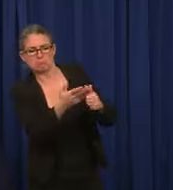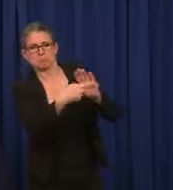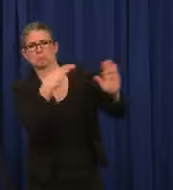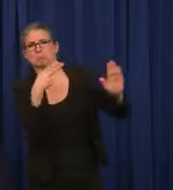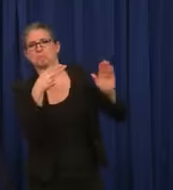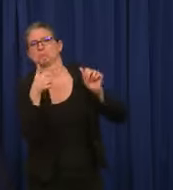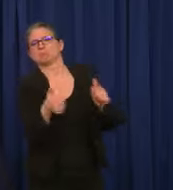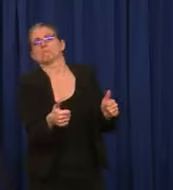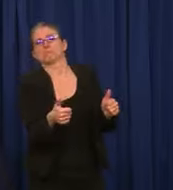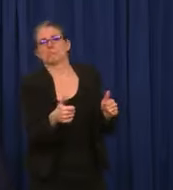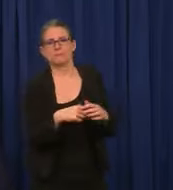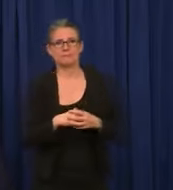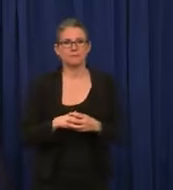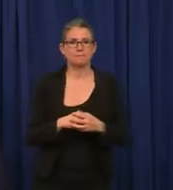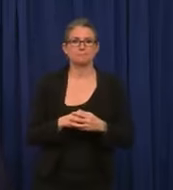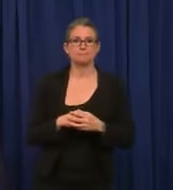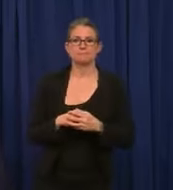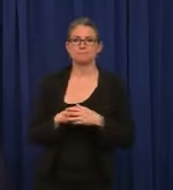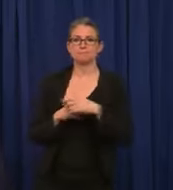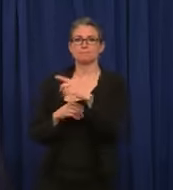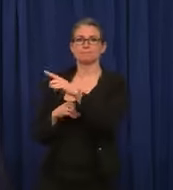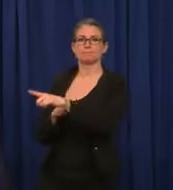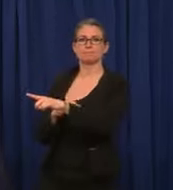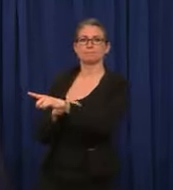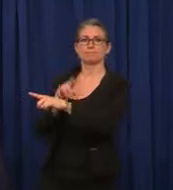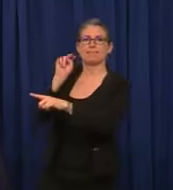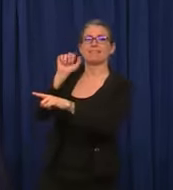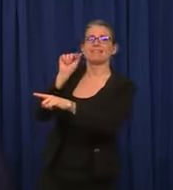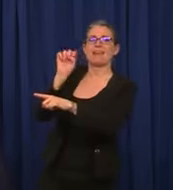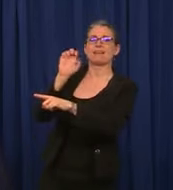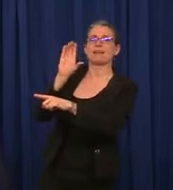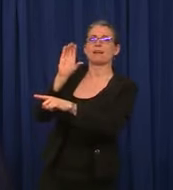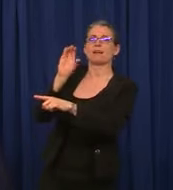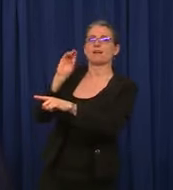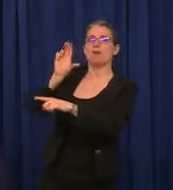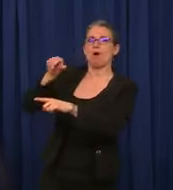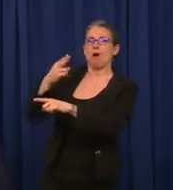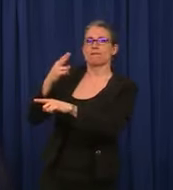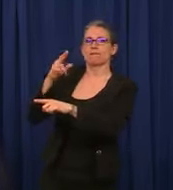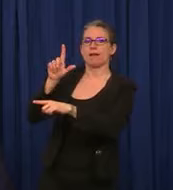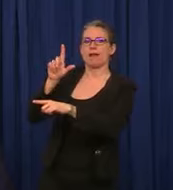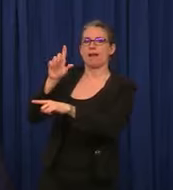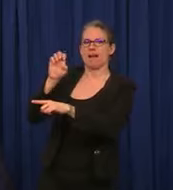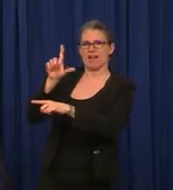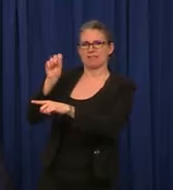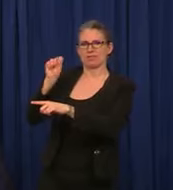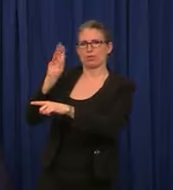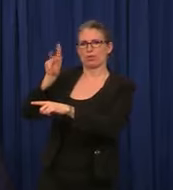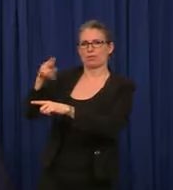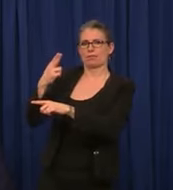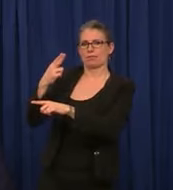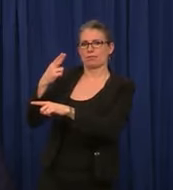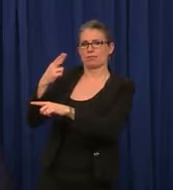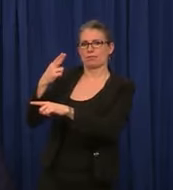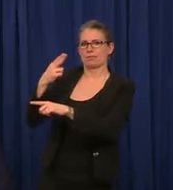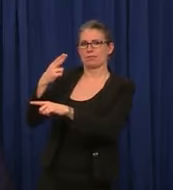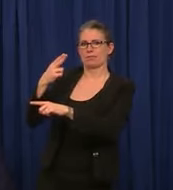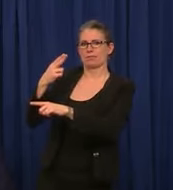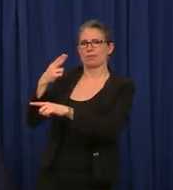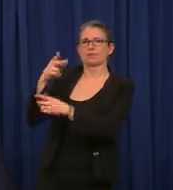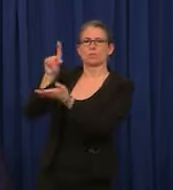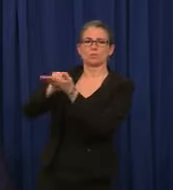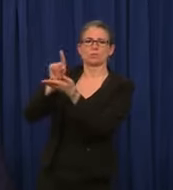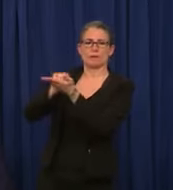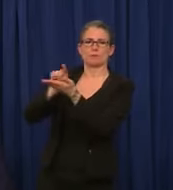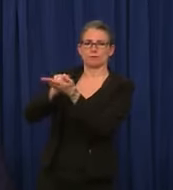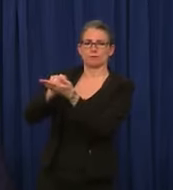Thank you, Dr. Shah. As you noted a little while ago, there's not yet any approved treatment available. And we've